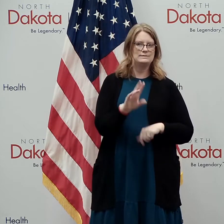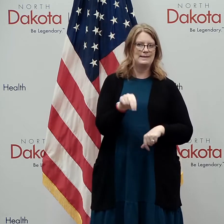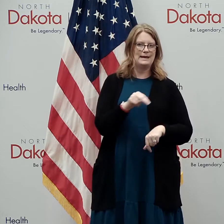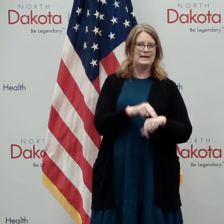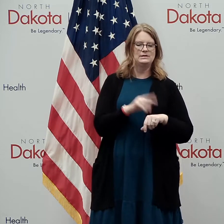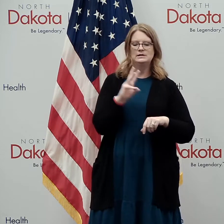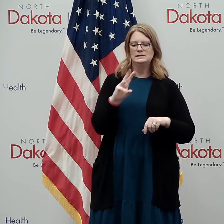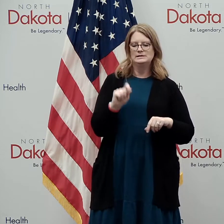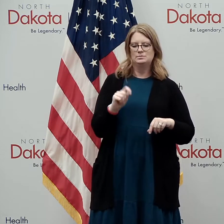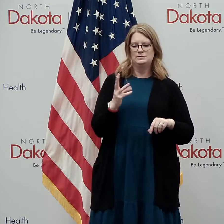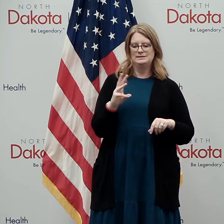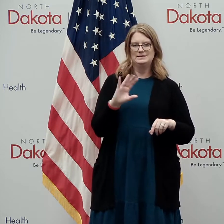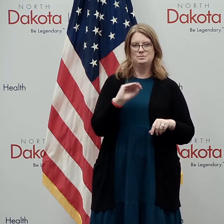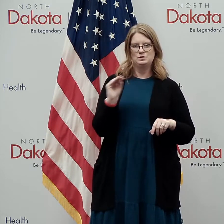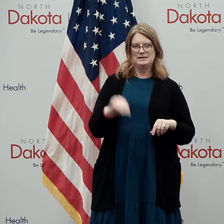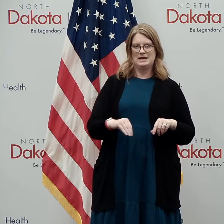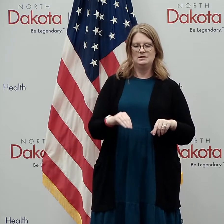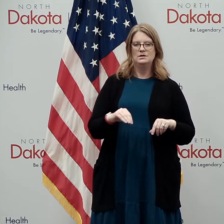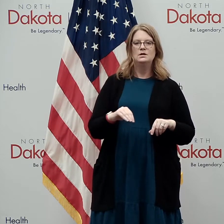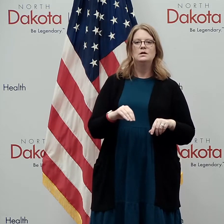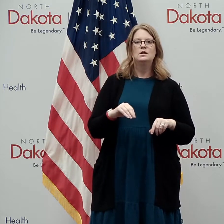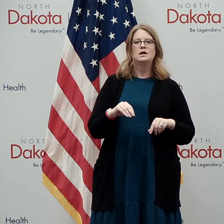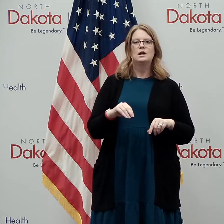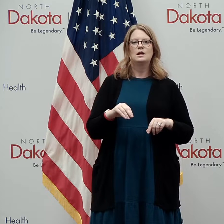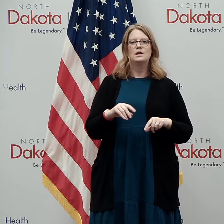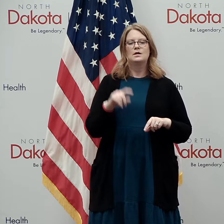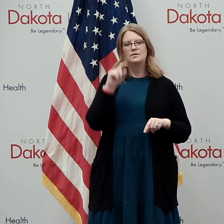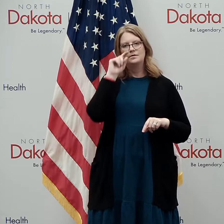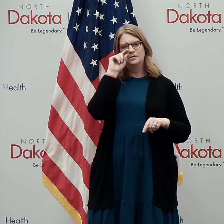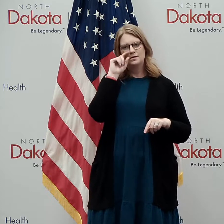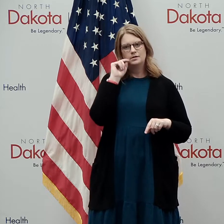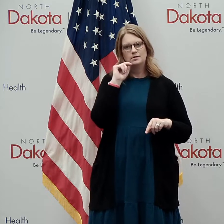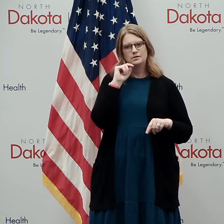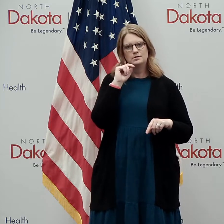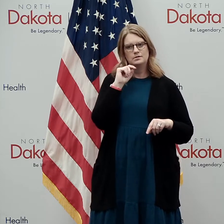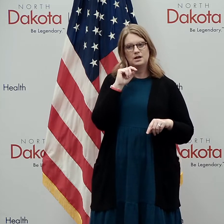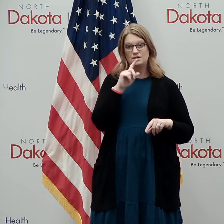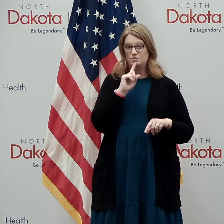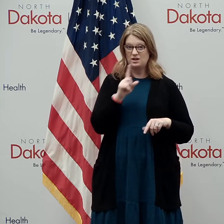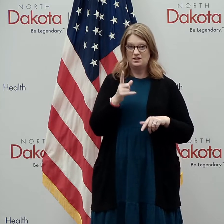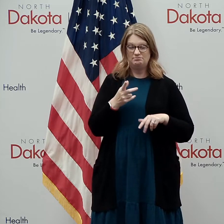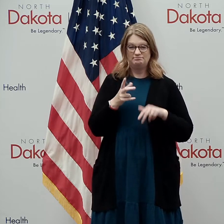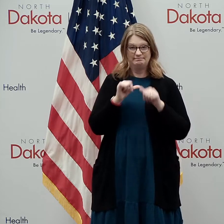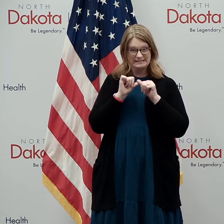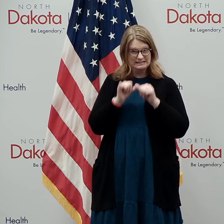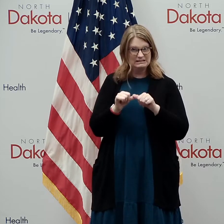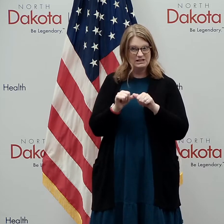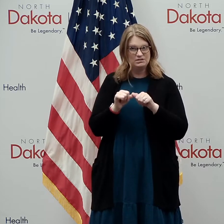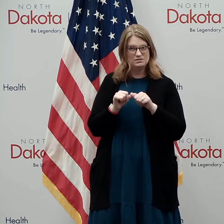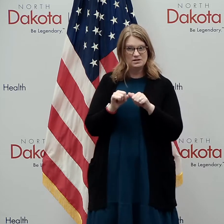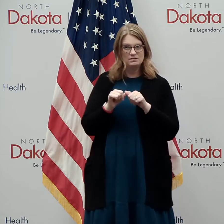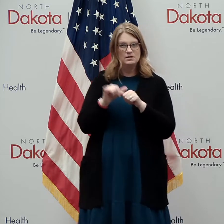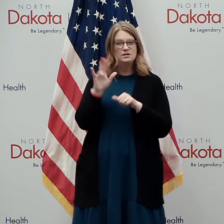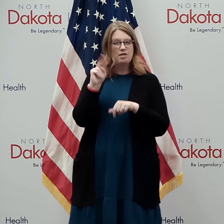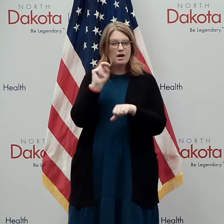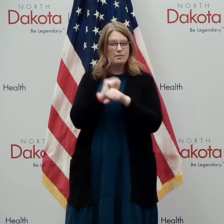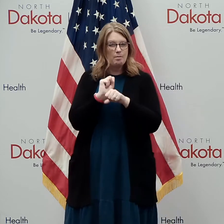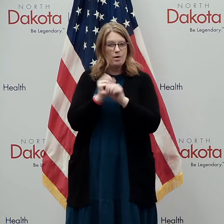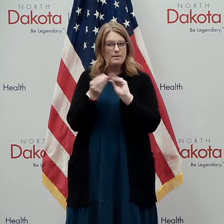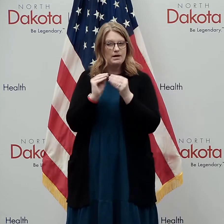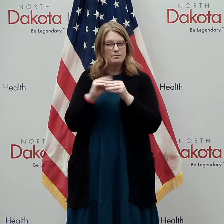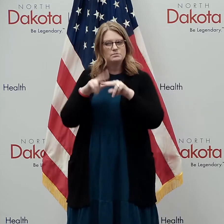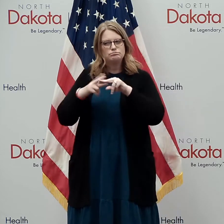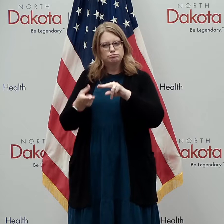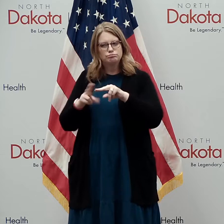at 6.6%, and our recovery, continues to move forward here in North Dakota. We submitted